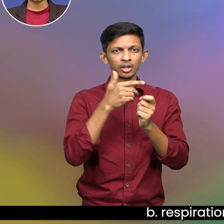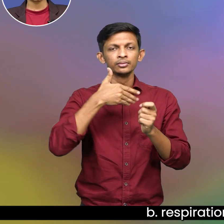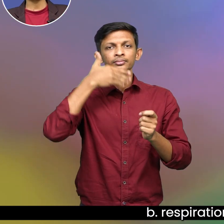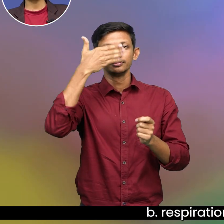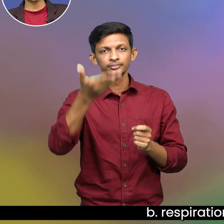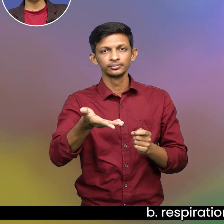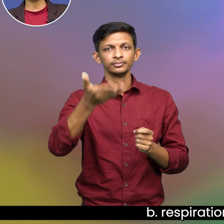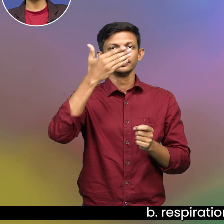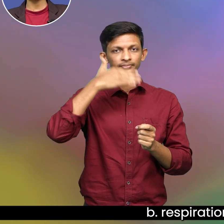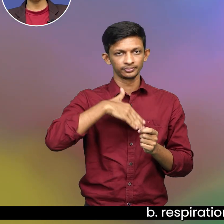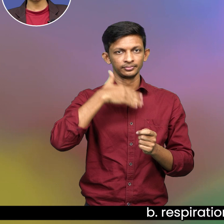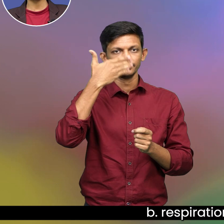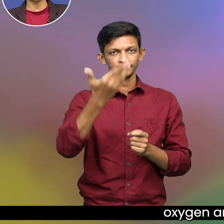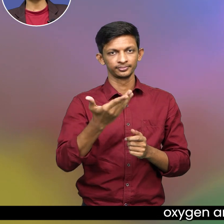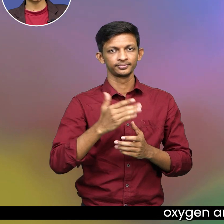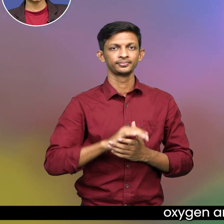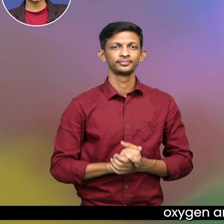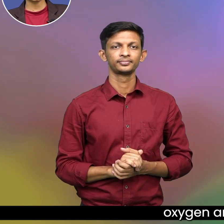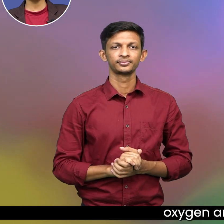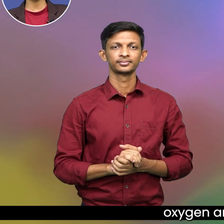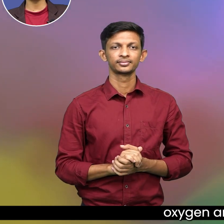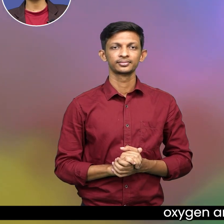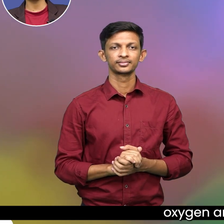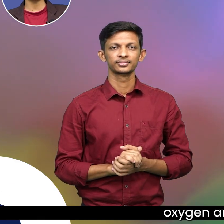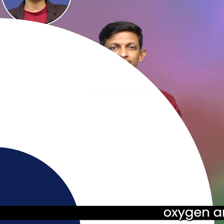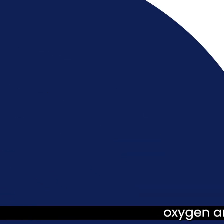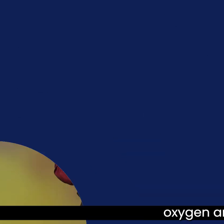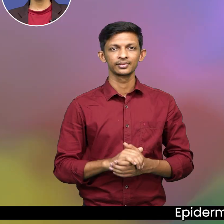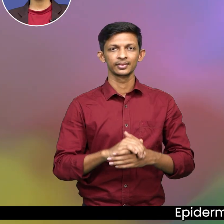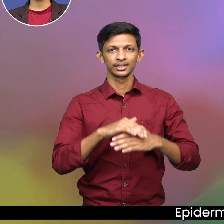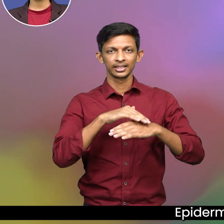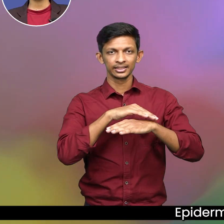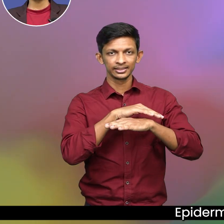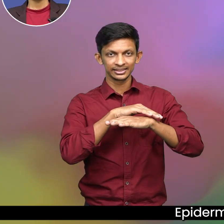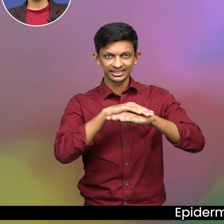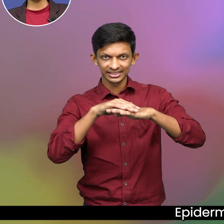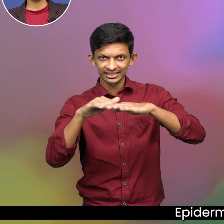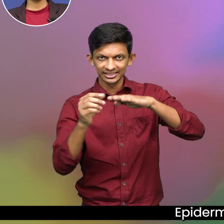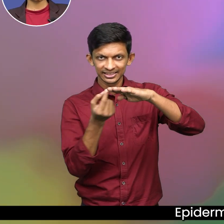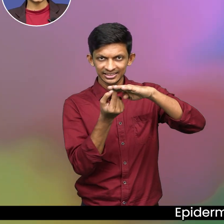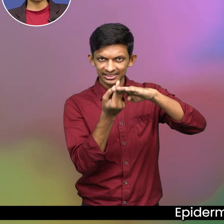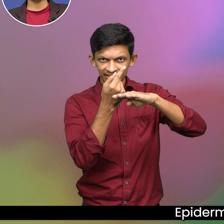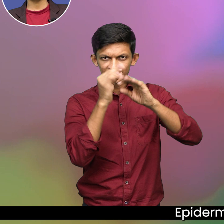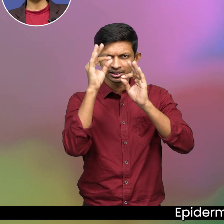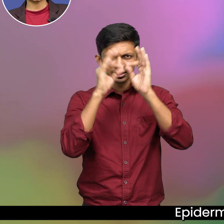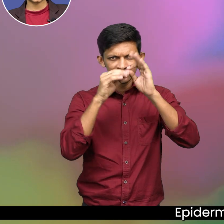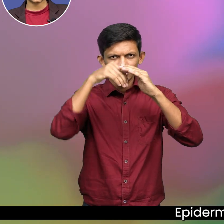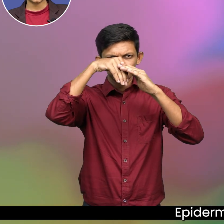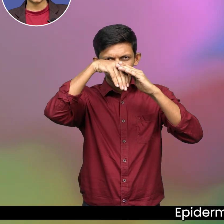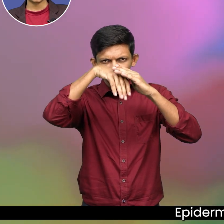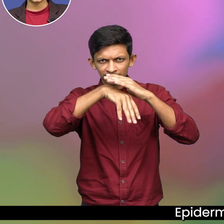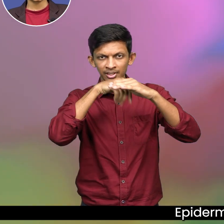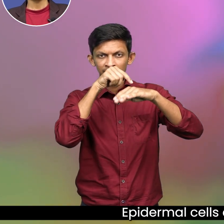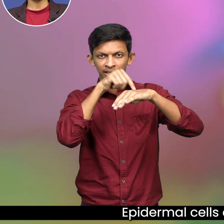respiration, exchange of gases, oxygen and carbon dioxide; epidermal cells of